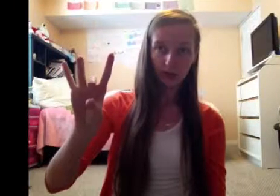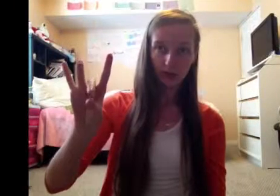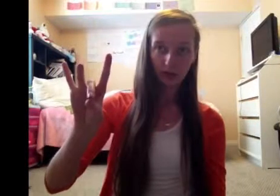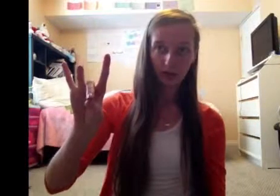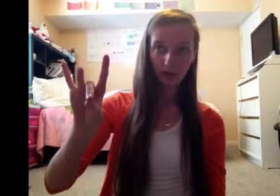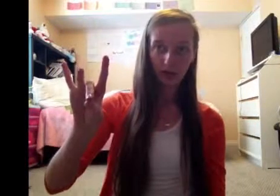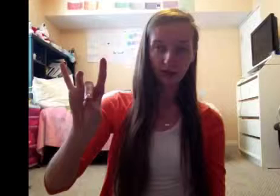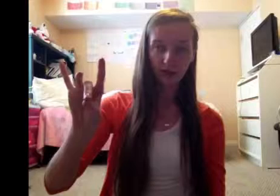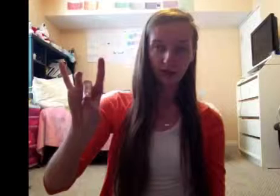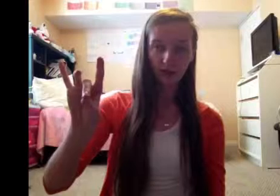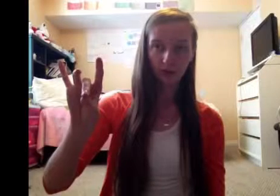8,